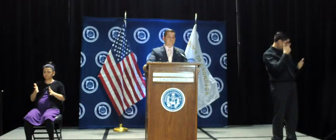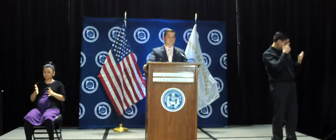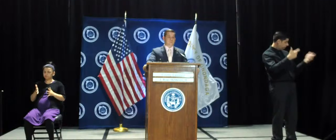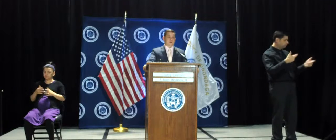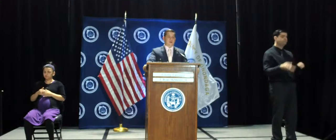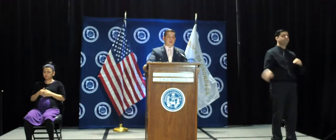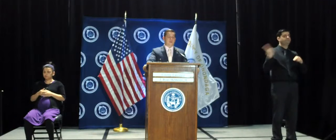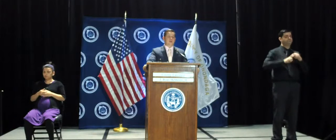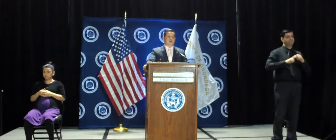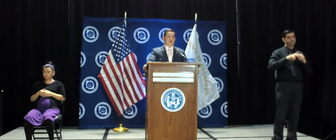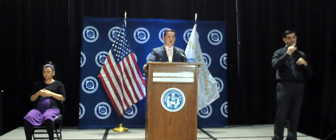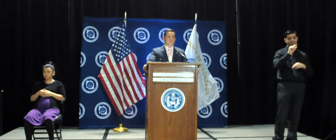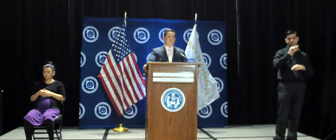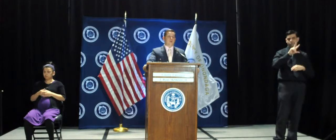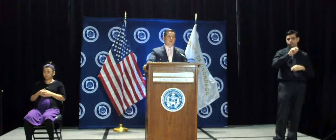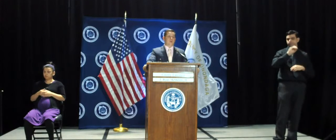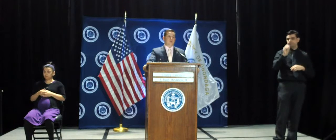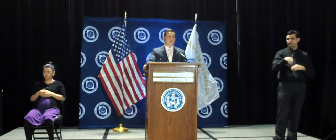going. And